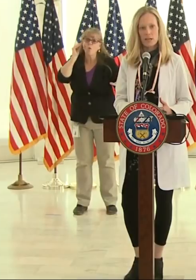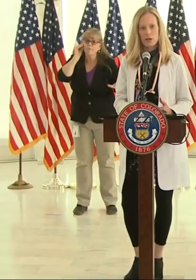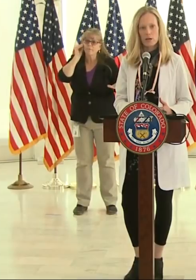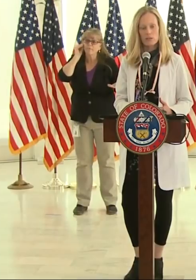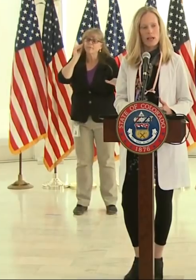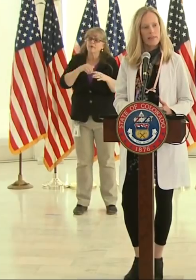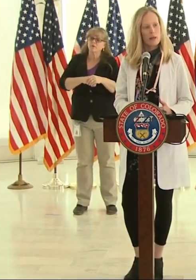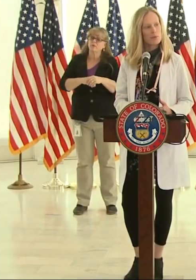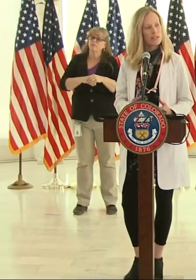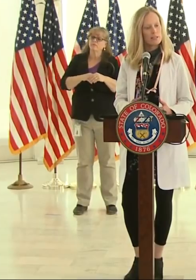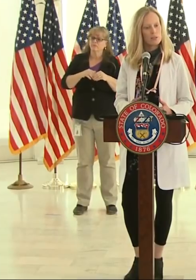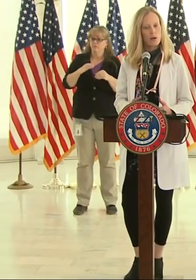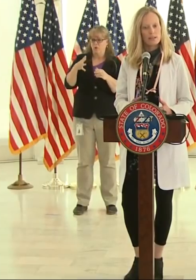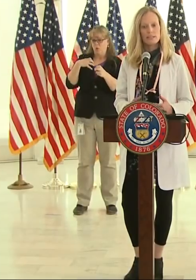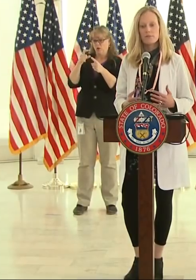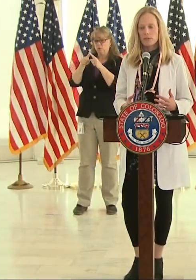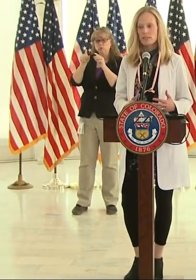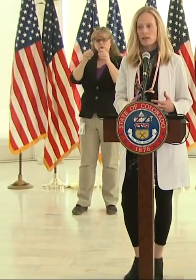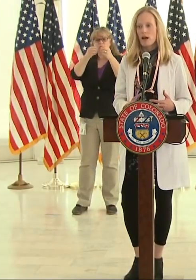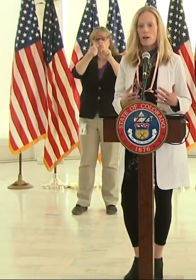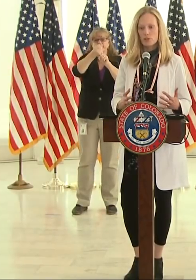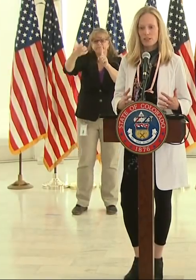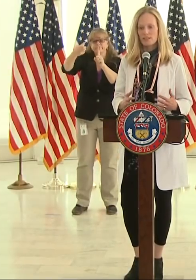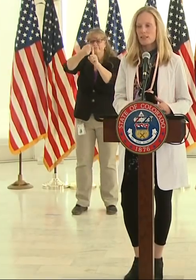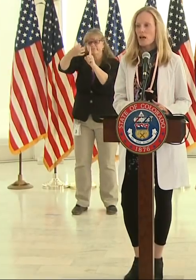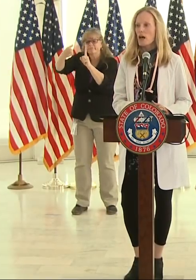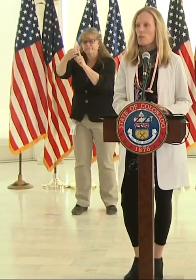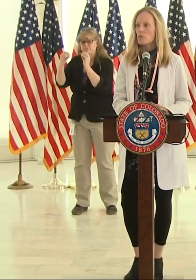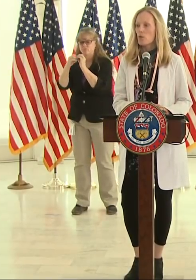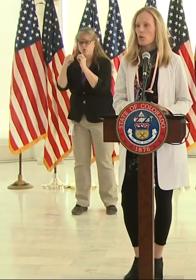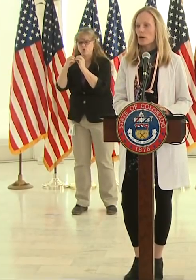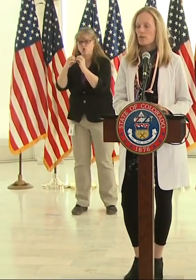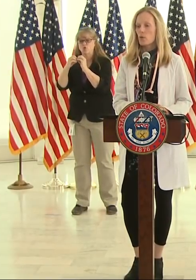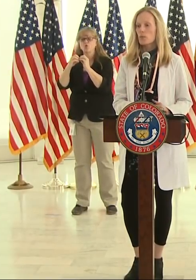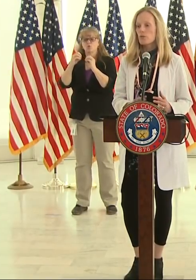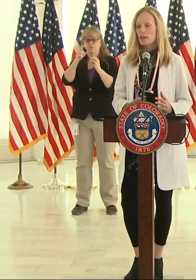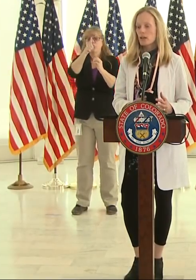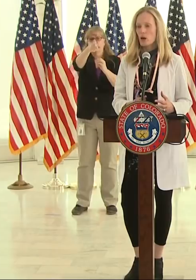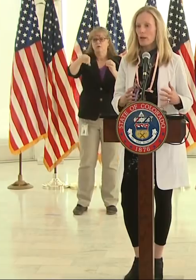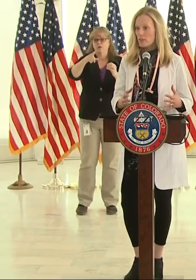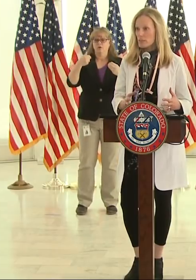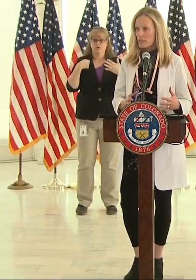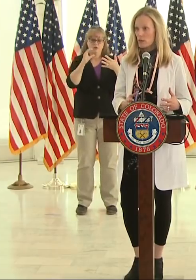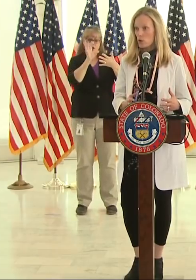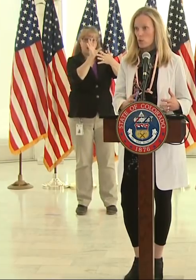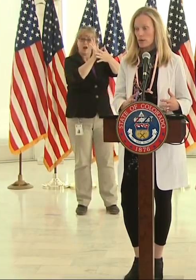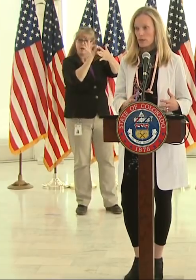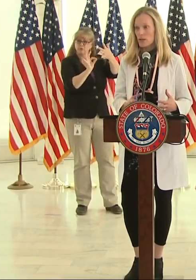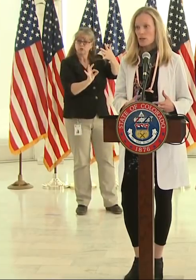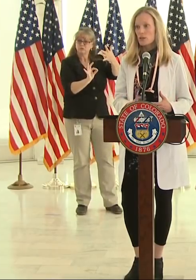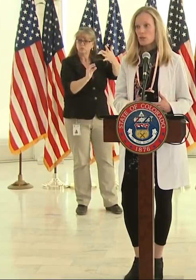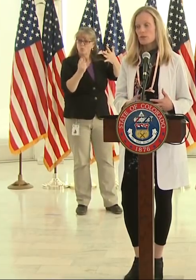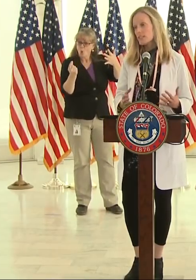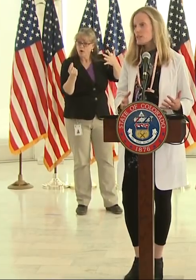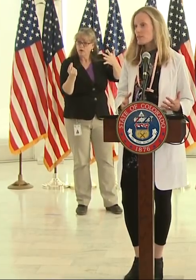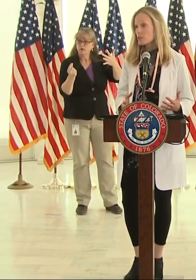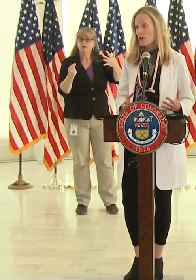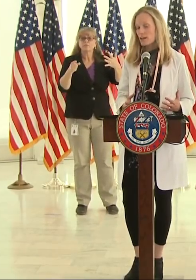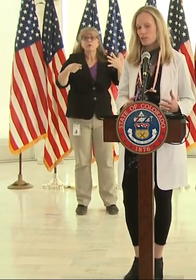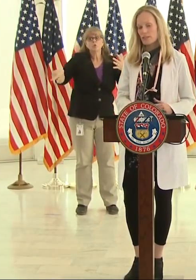of scenarios that present to us different options for moving away from a stay-at-home order